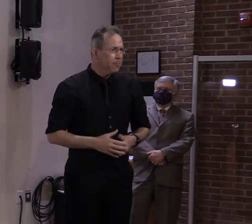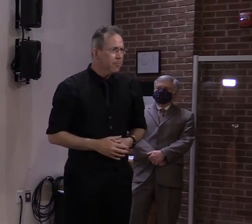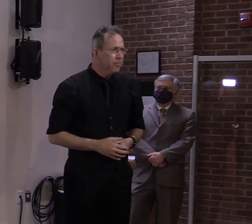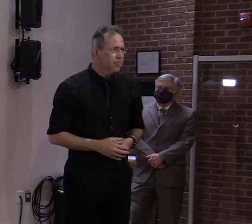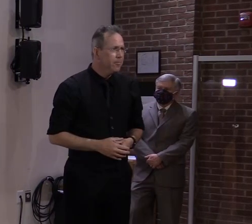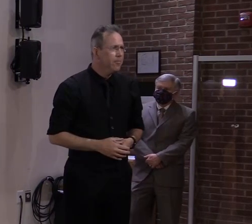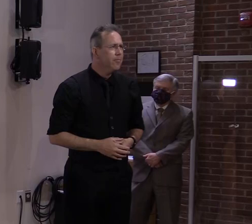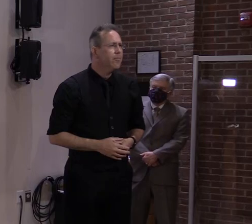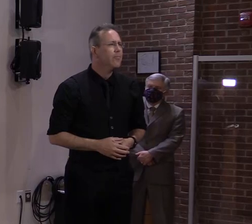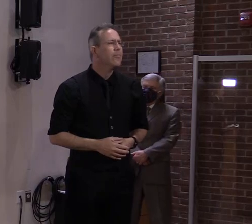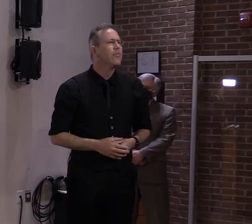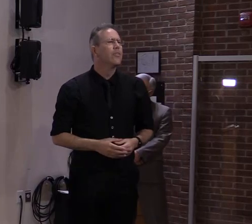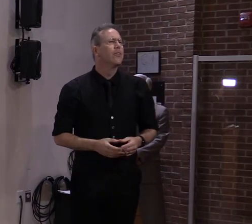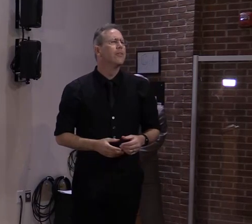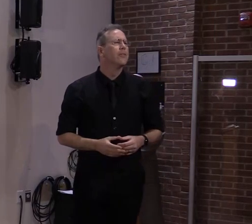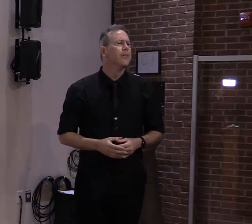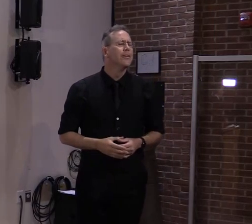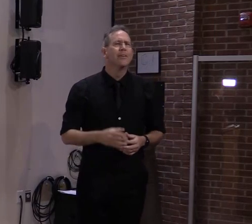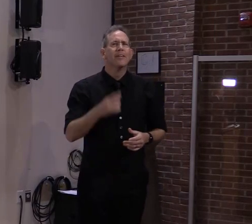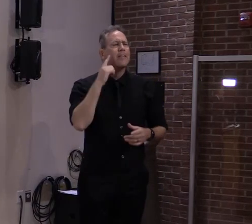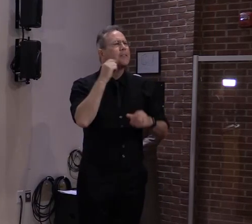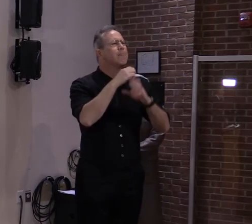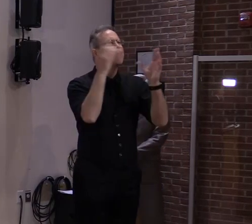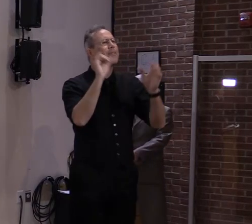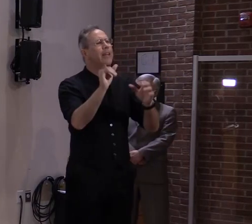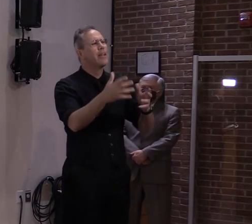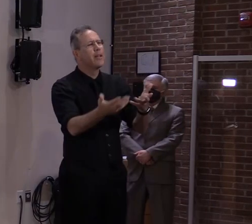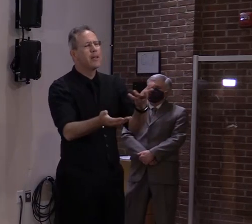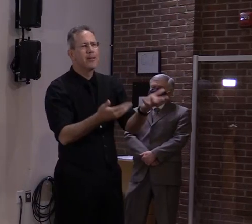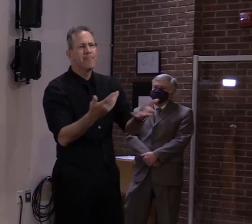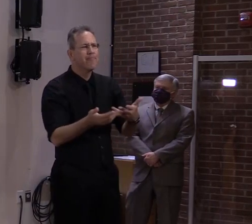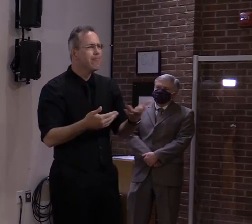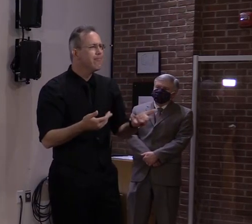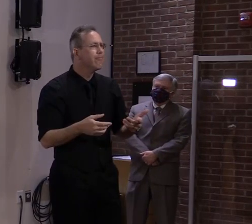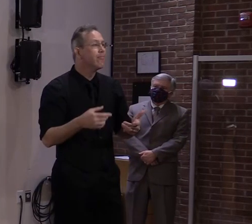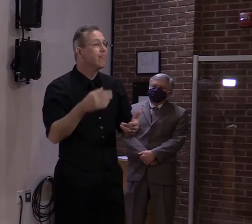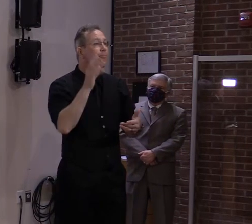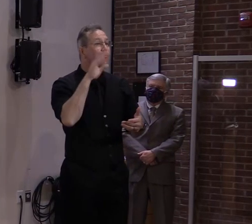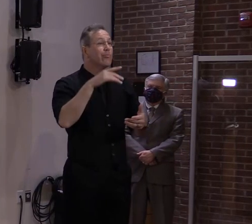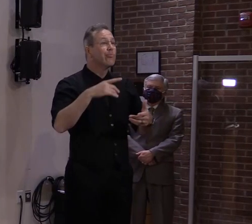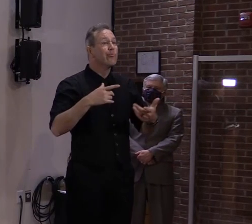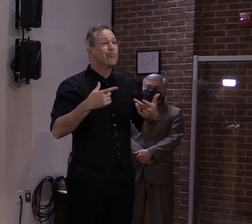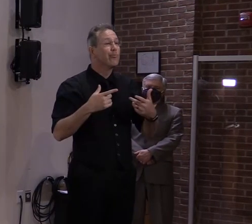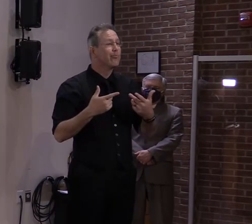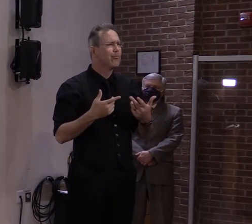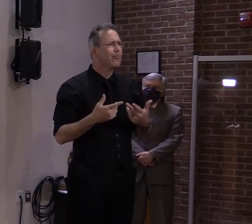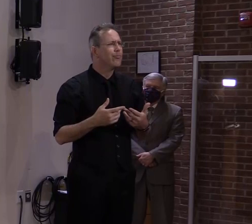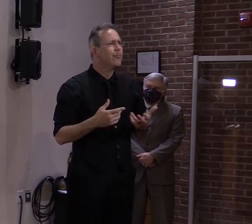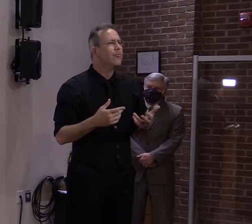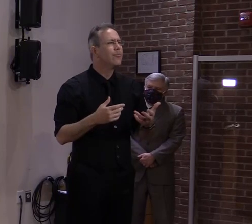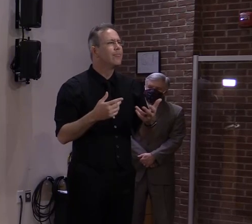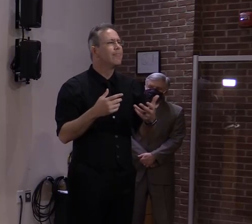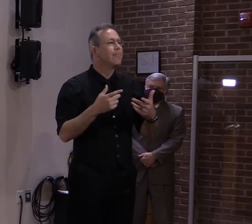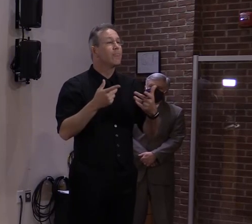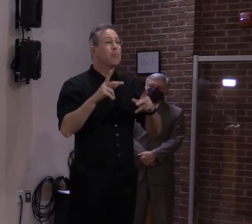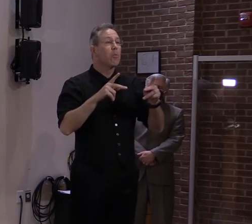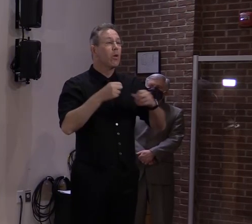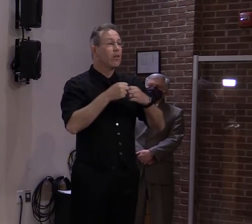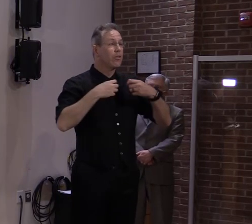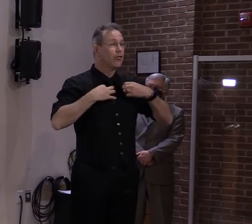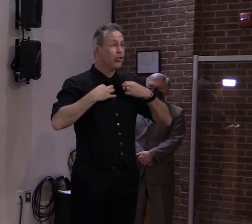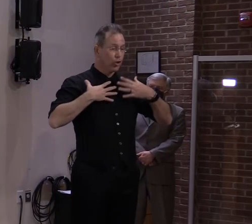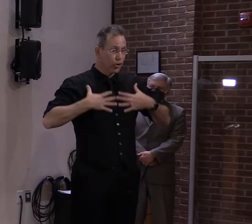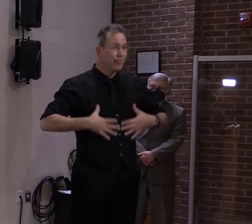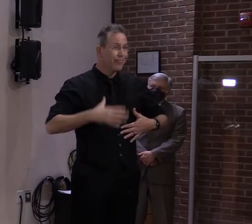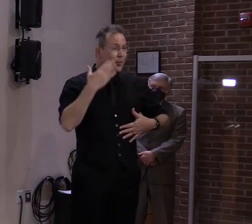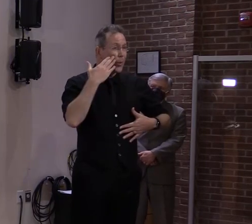it in terms of you know, no shirt, no shoes, no service type of thing. I think it's the